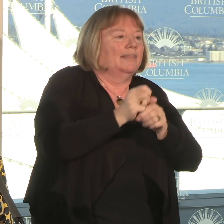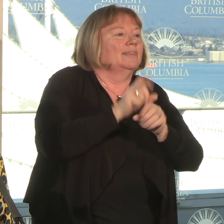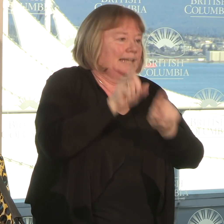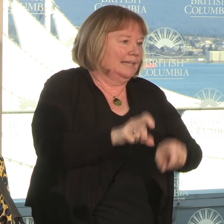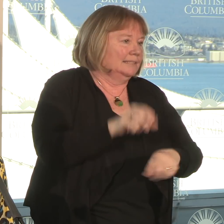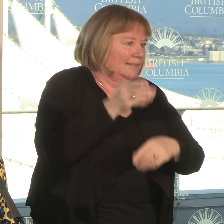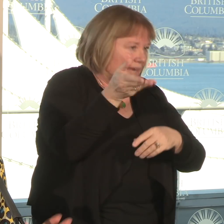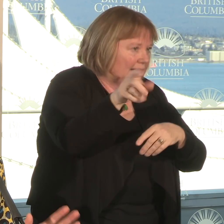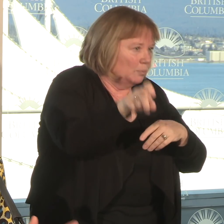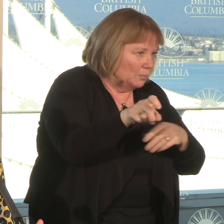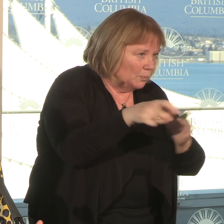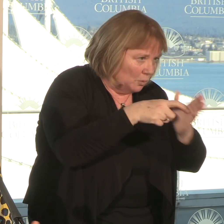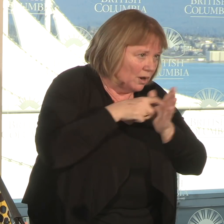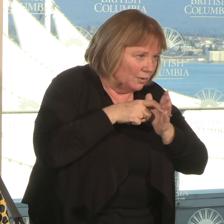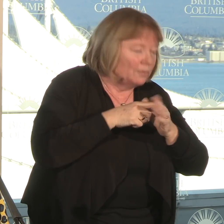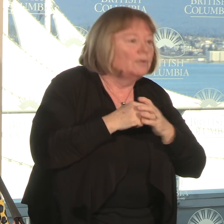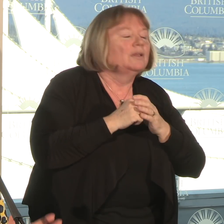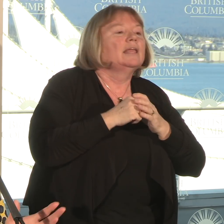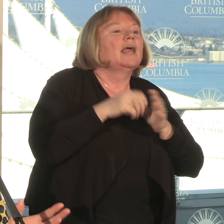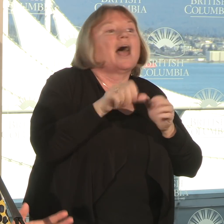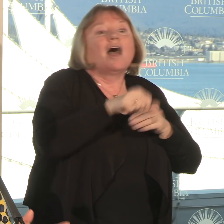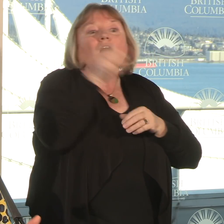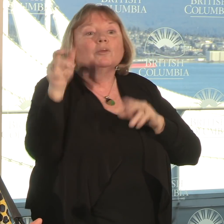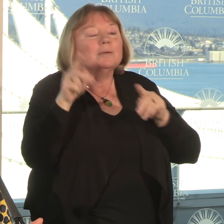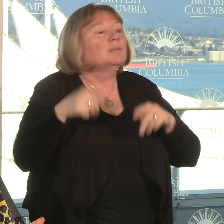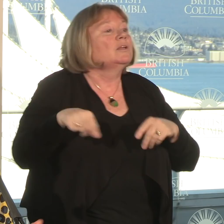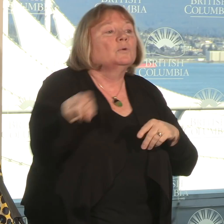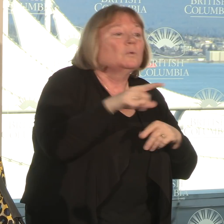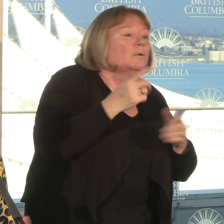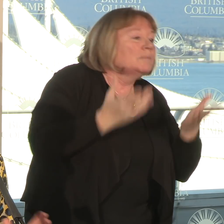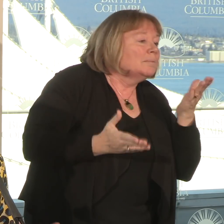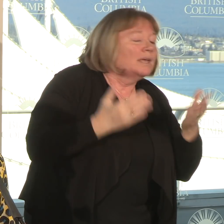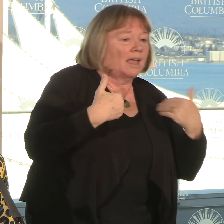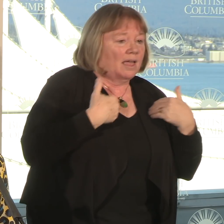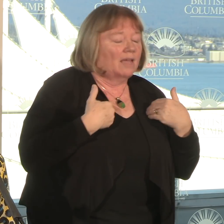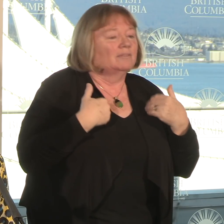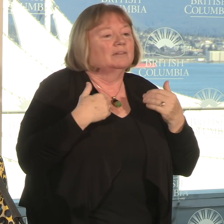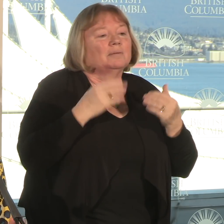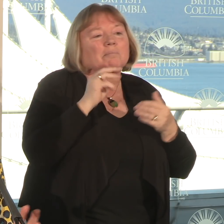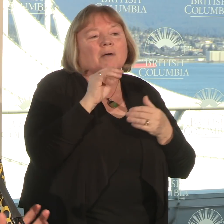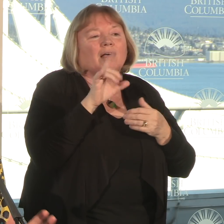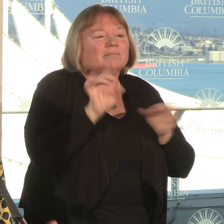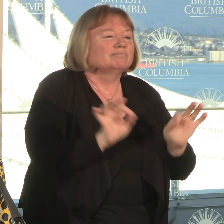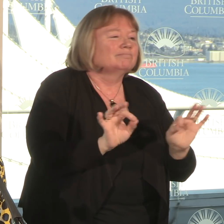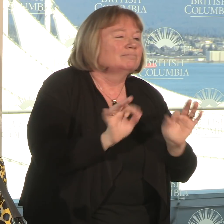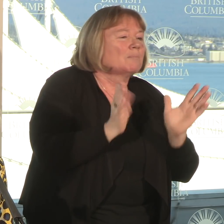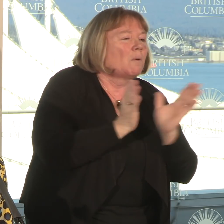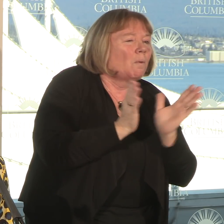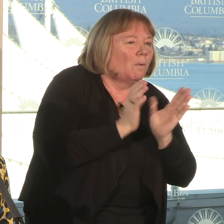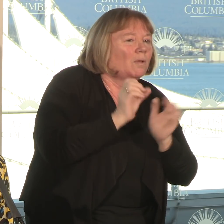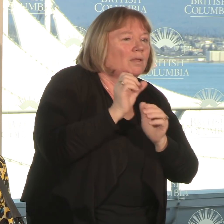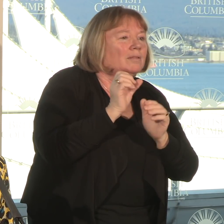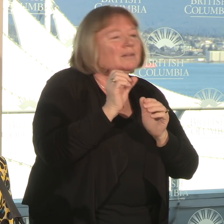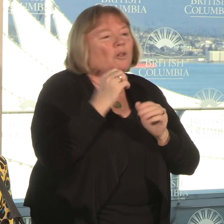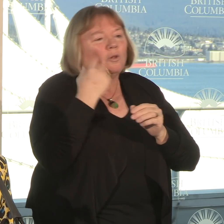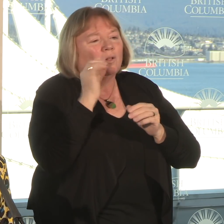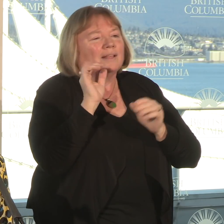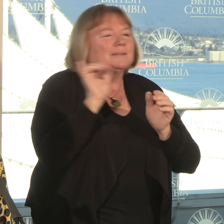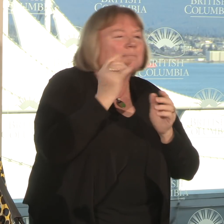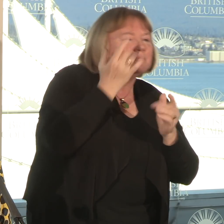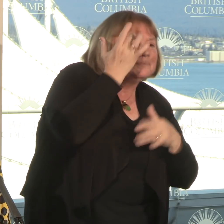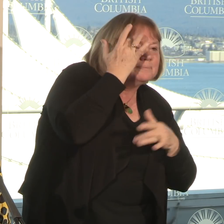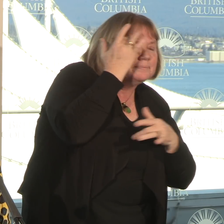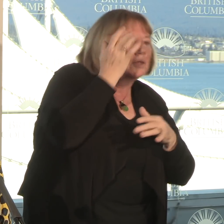For everybody else, even if you have mild symptoms or you have no symptoms and you've returned